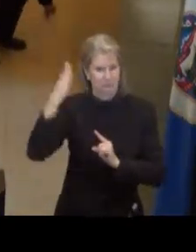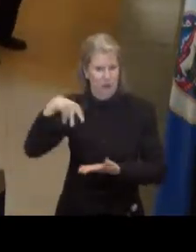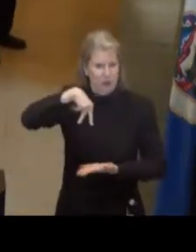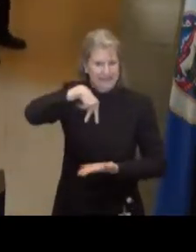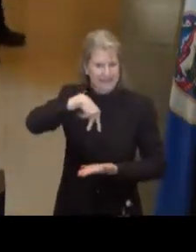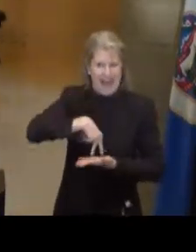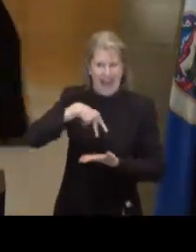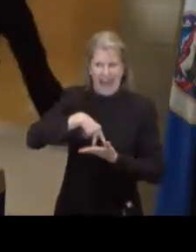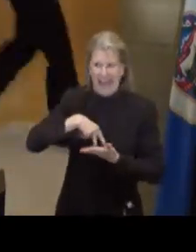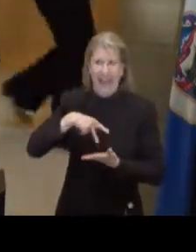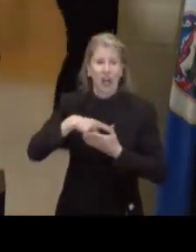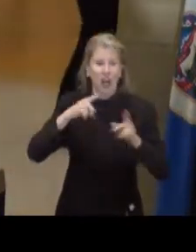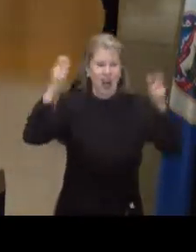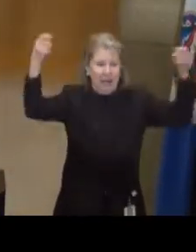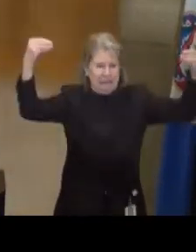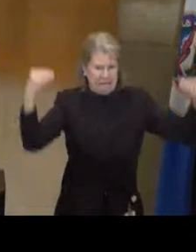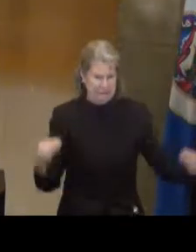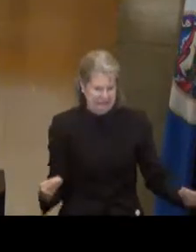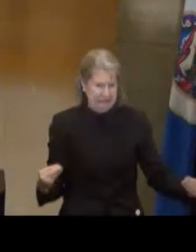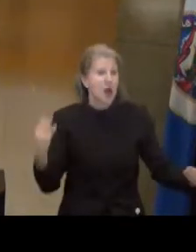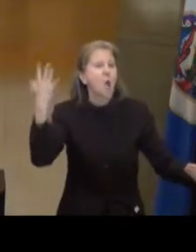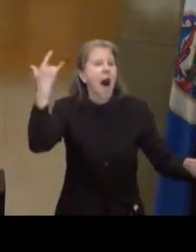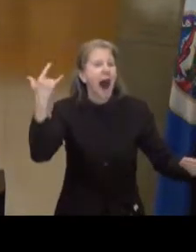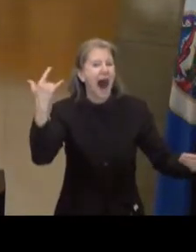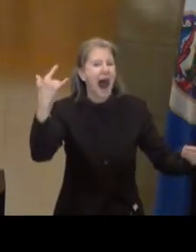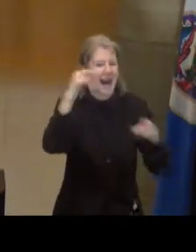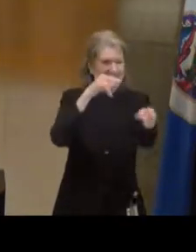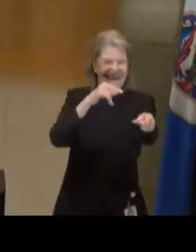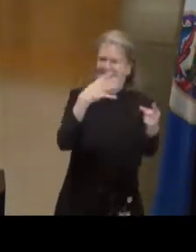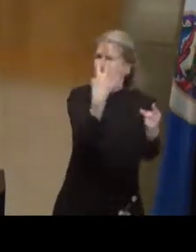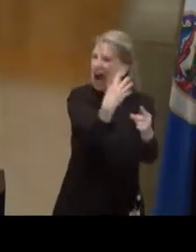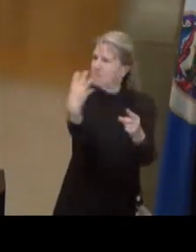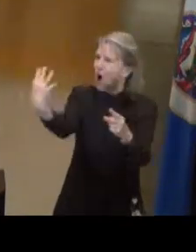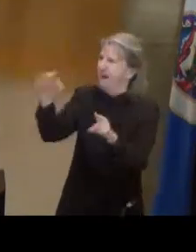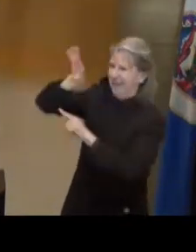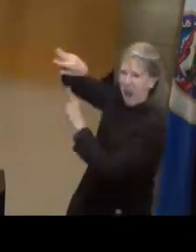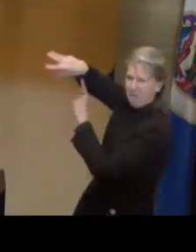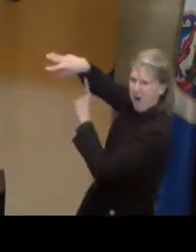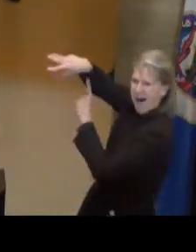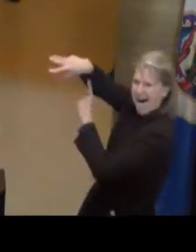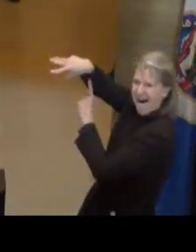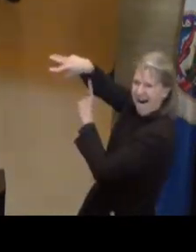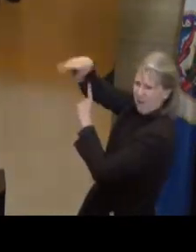so that all of the cameras in the back can get a clear view of the speaker.